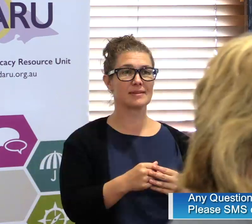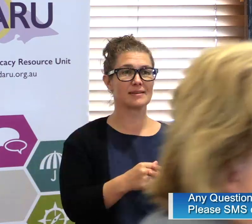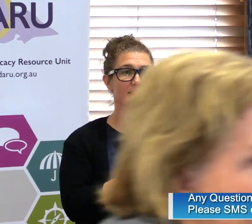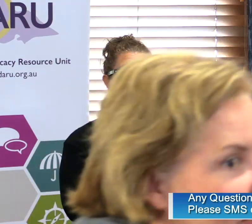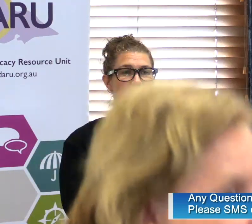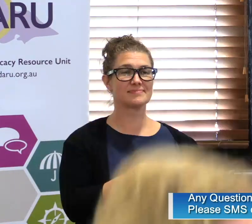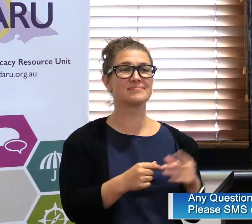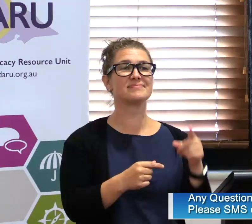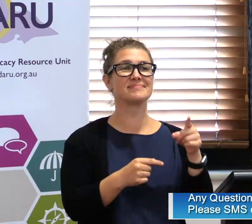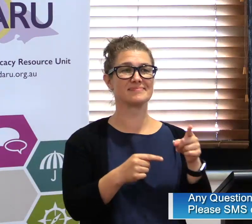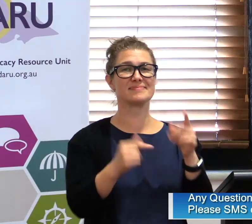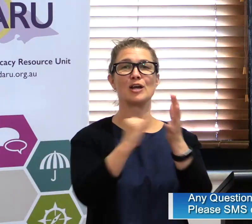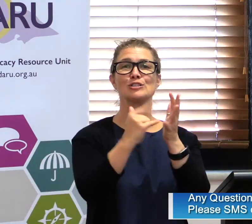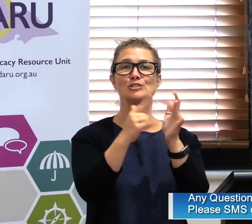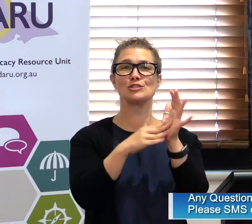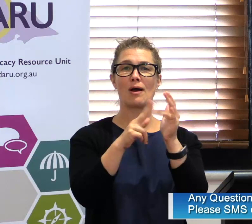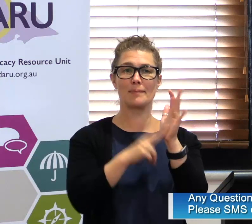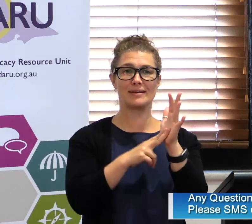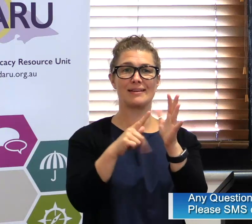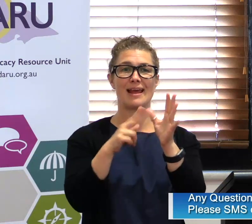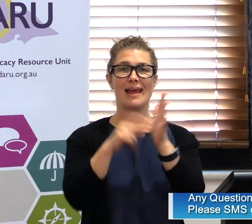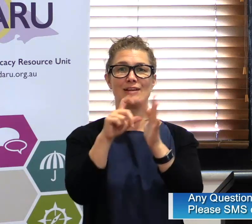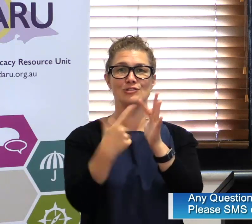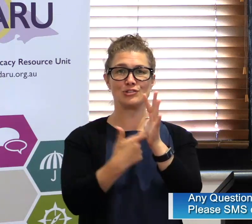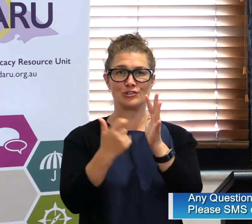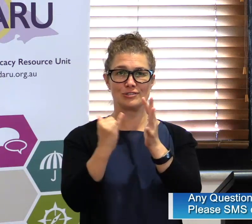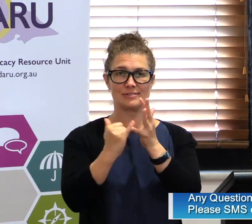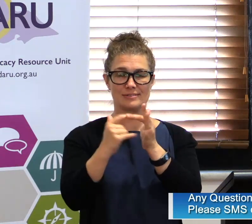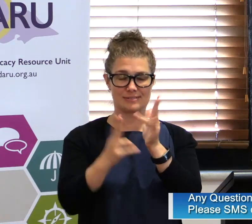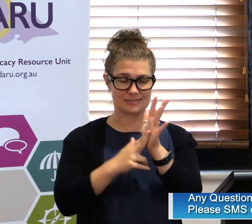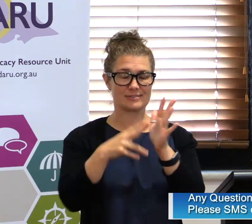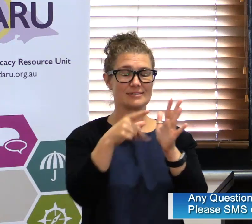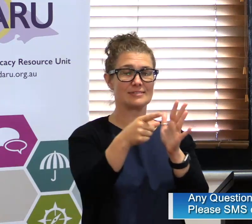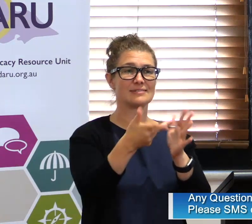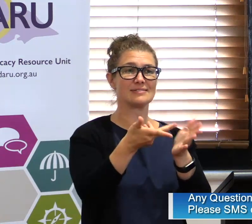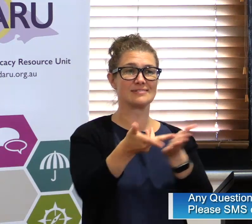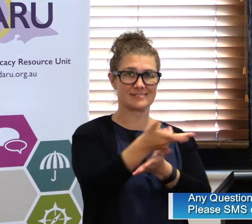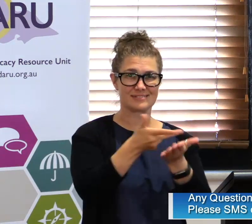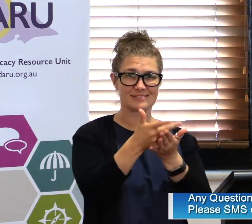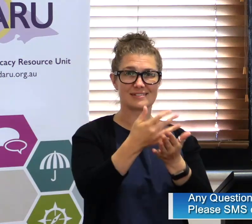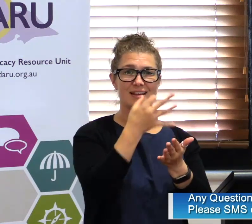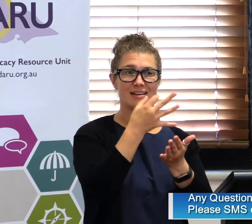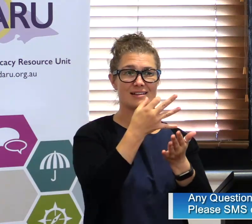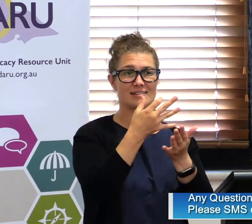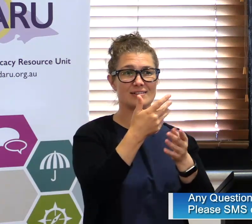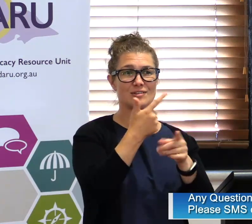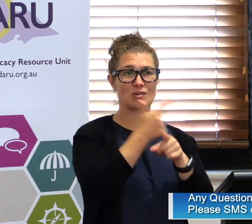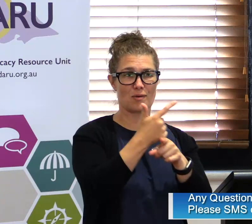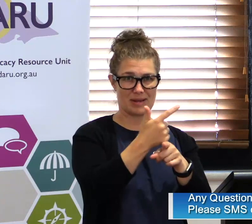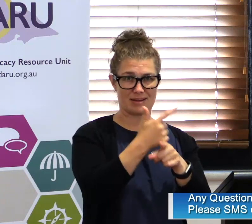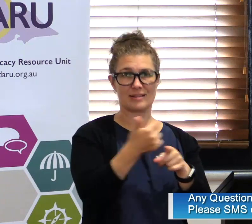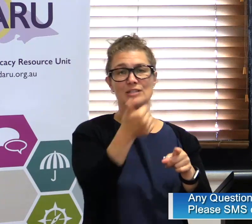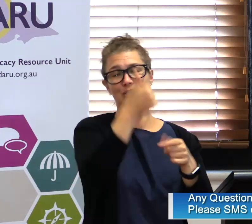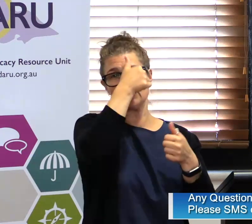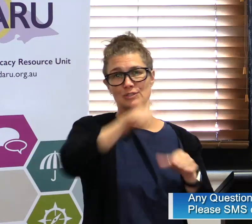it's fine if you look at the interpreter, that's okay, I don't mind. I'm used to doing this in using